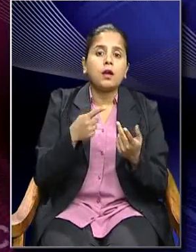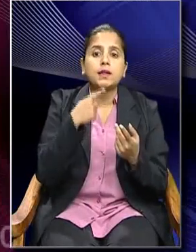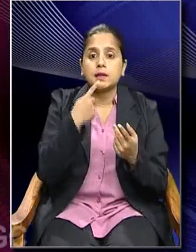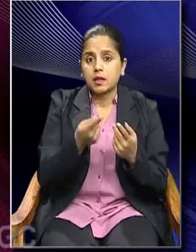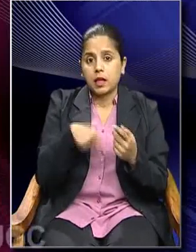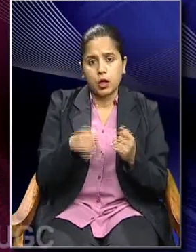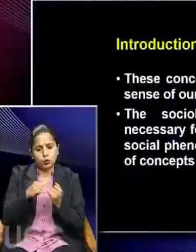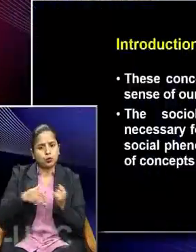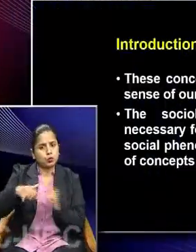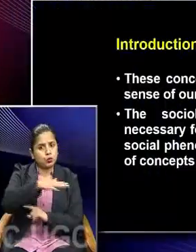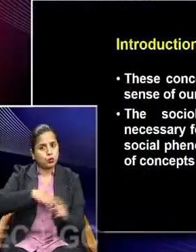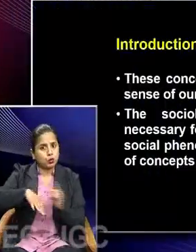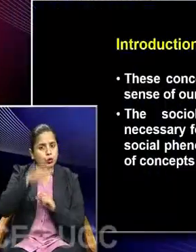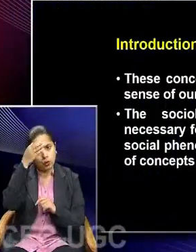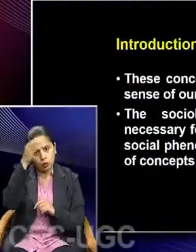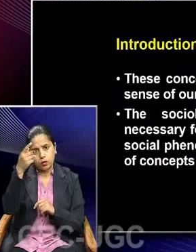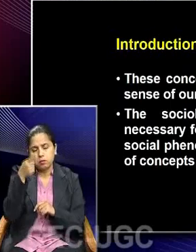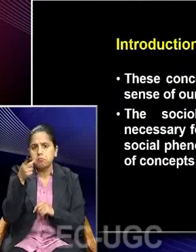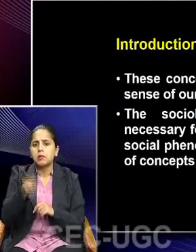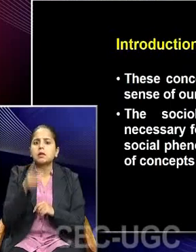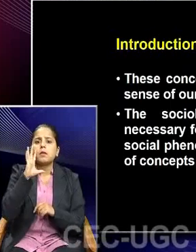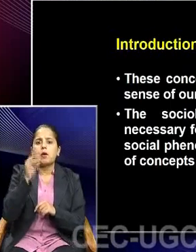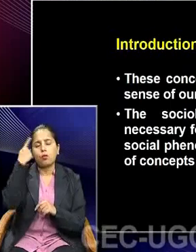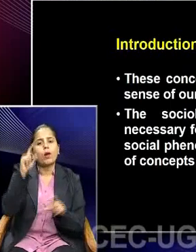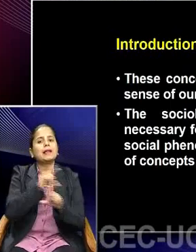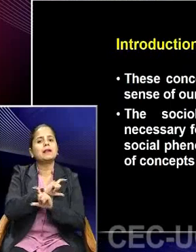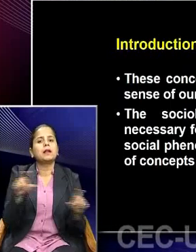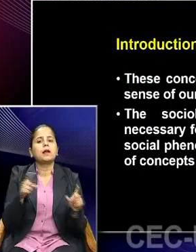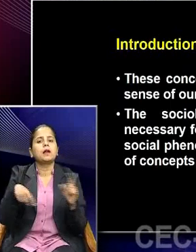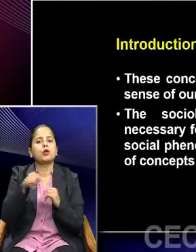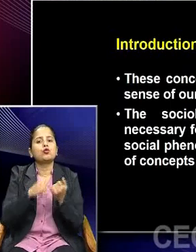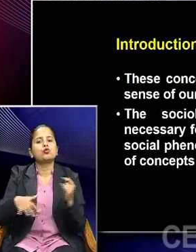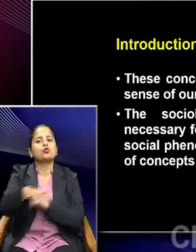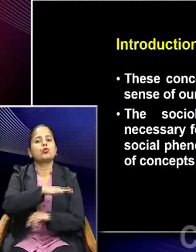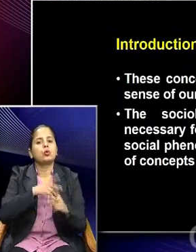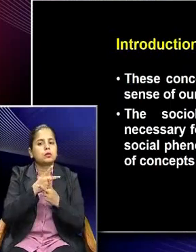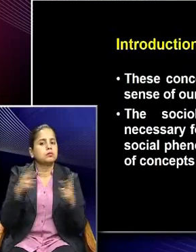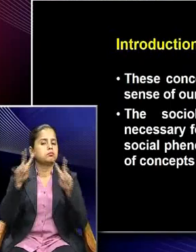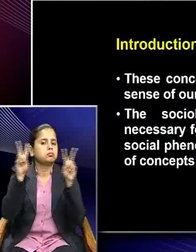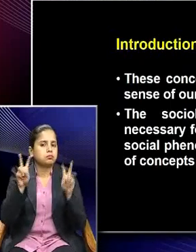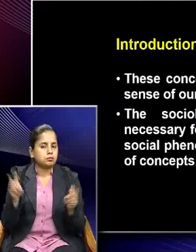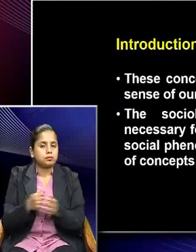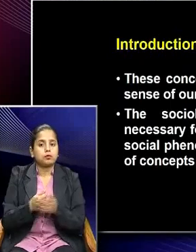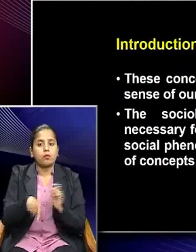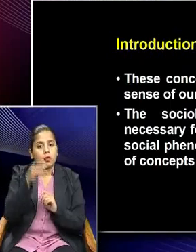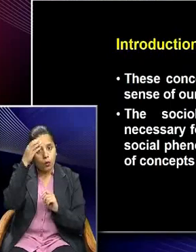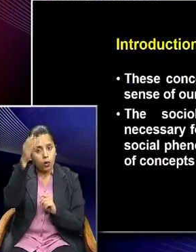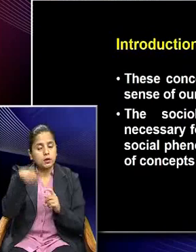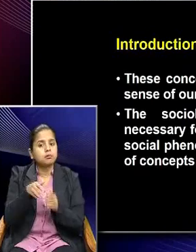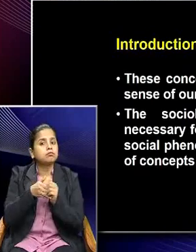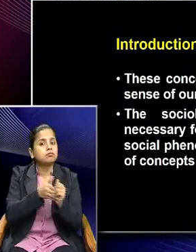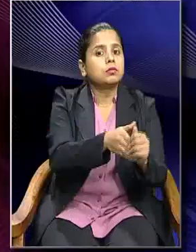are necessary for a clear discussion on social phenomena. So formulation of concepts leads